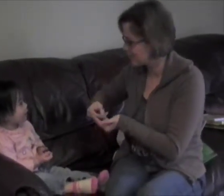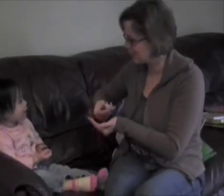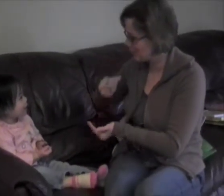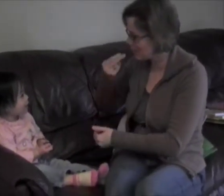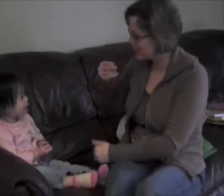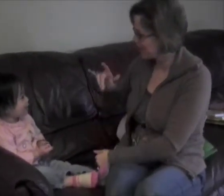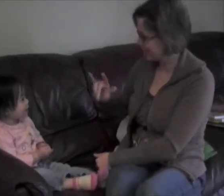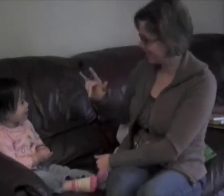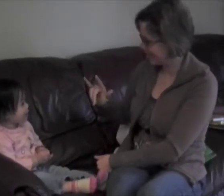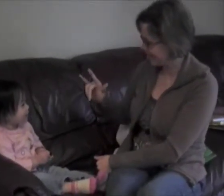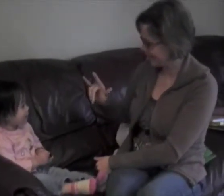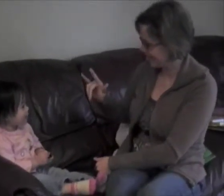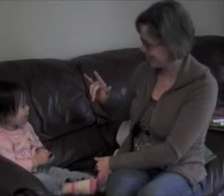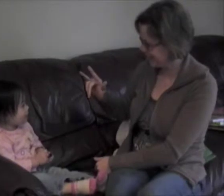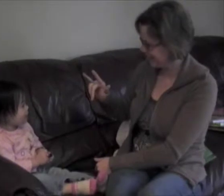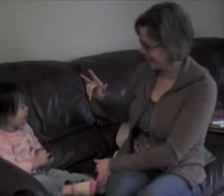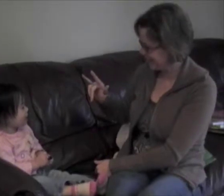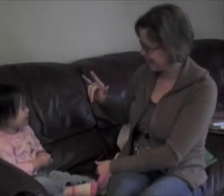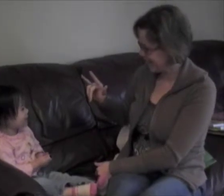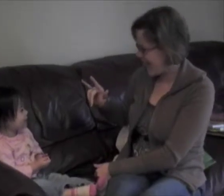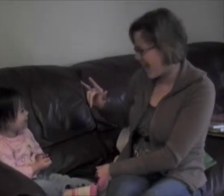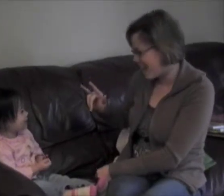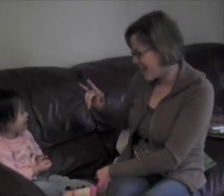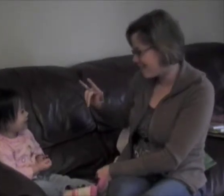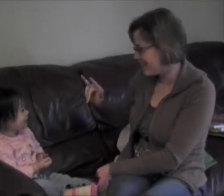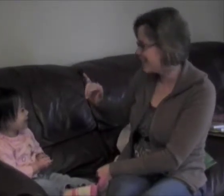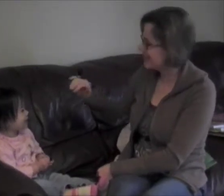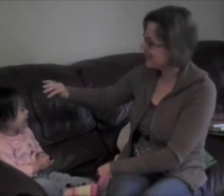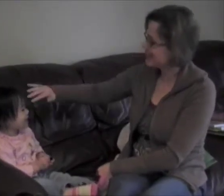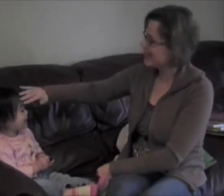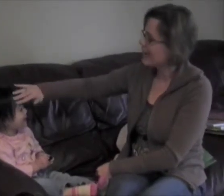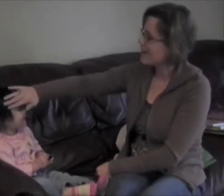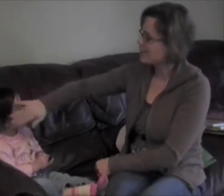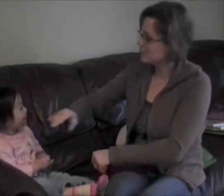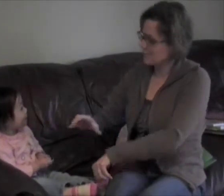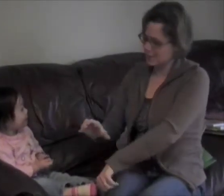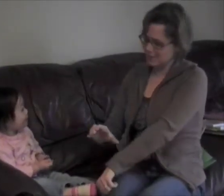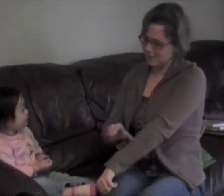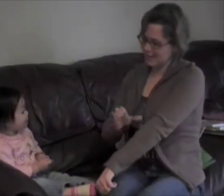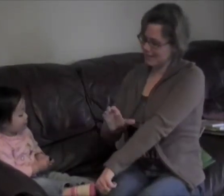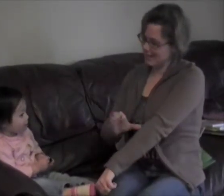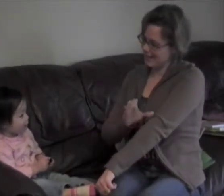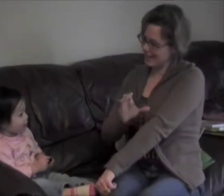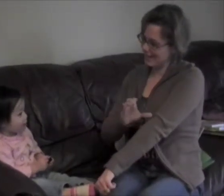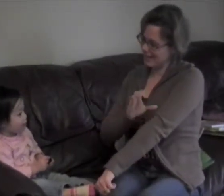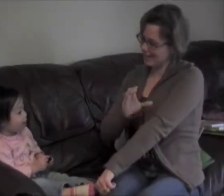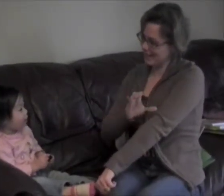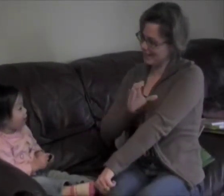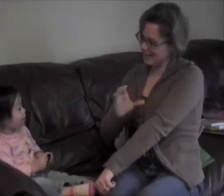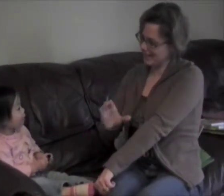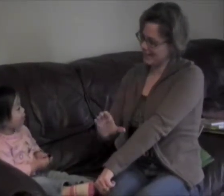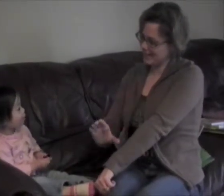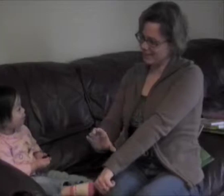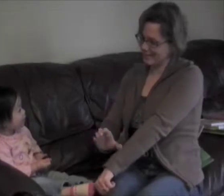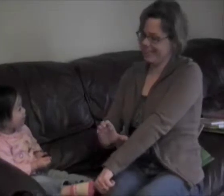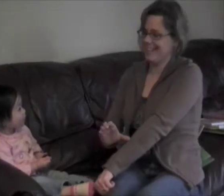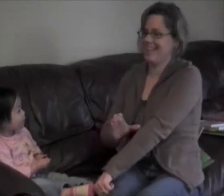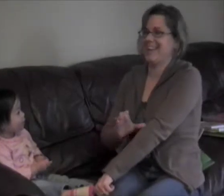Soup. What's this? I love you. Do you remember this one? Corn.